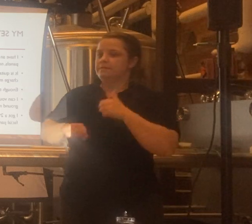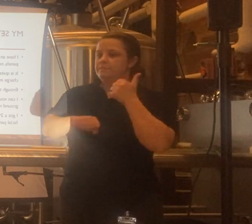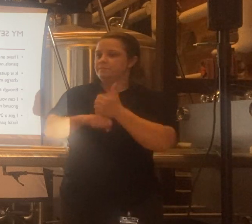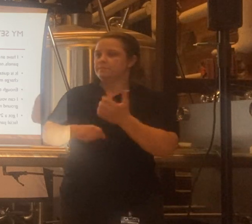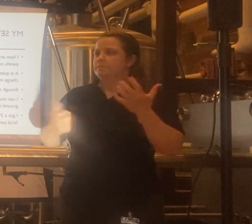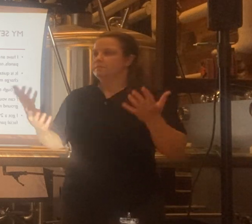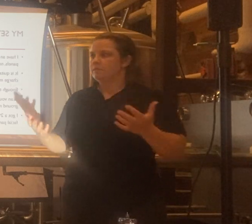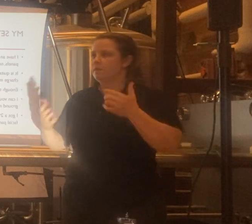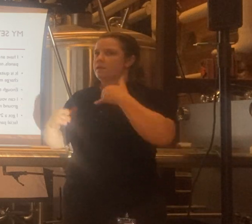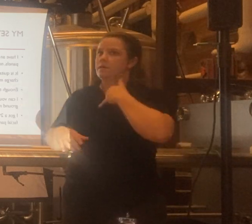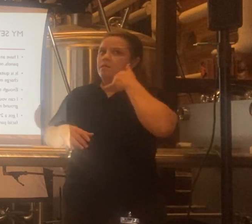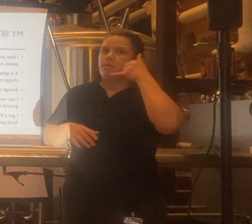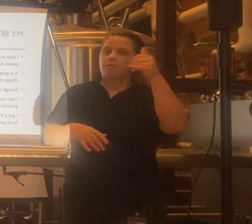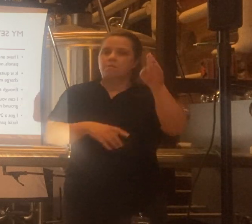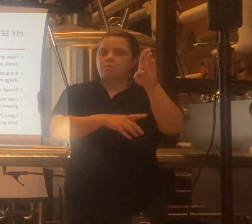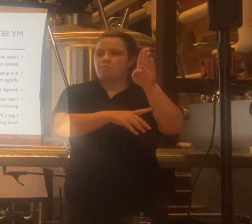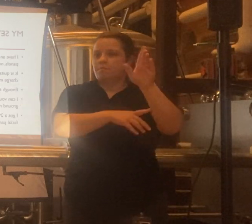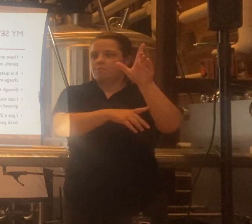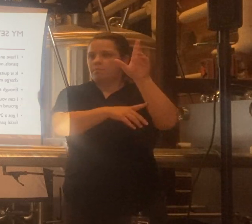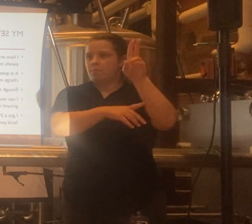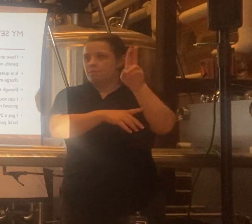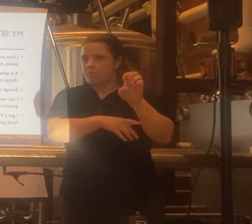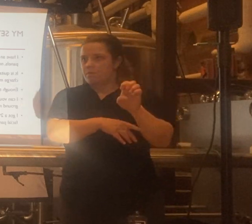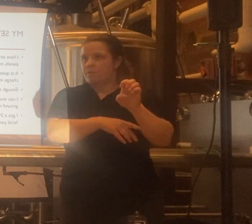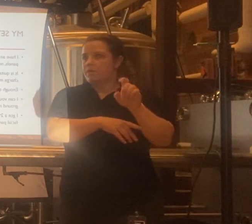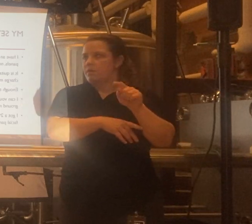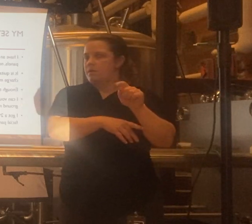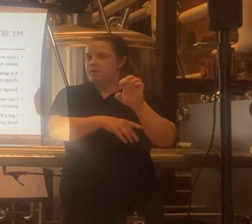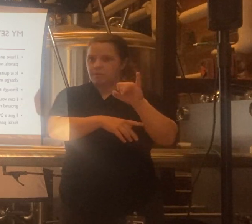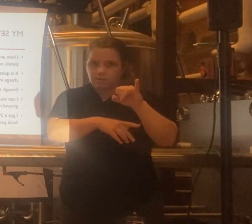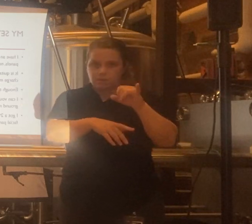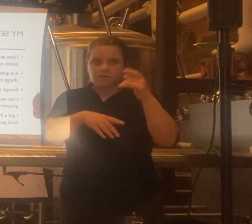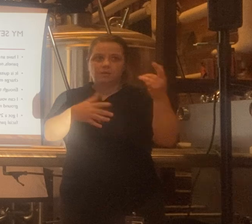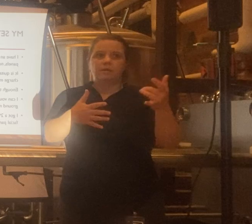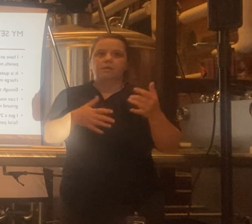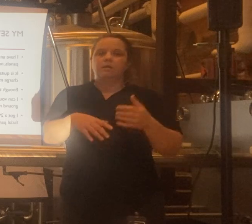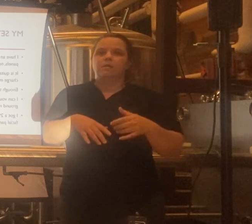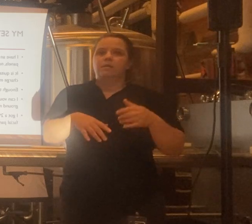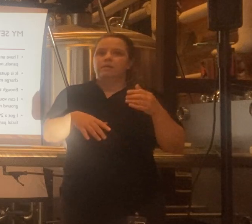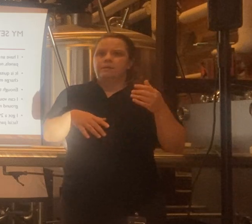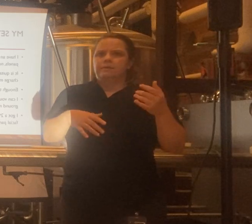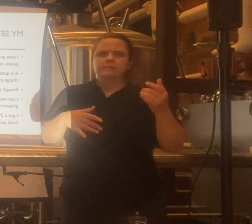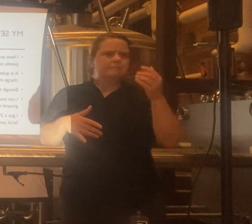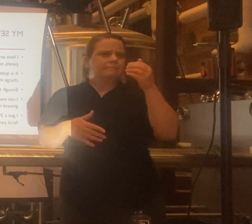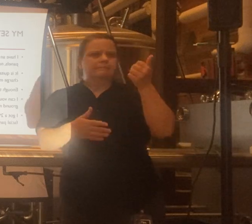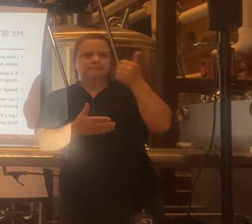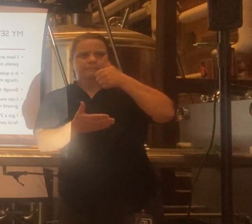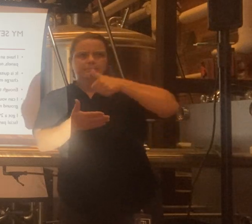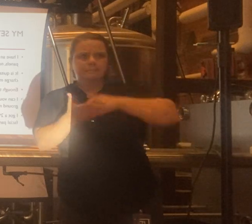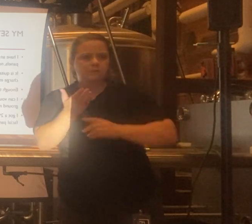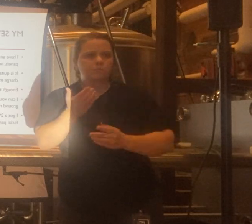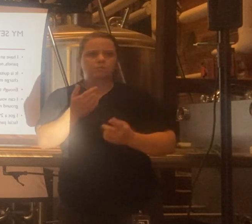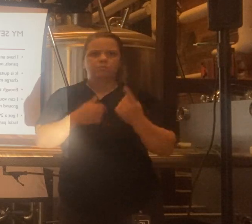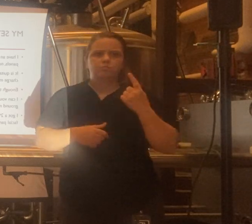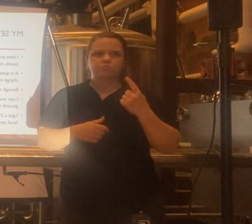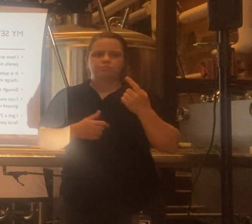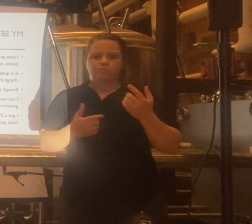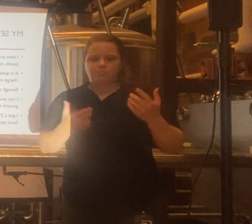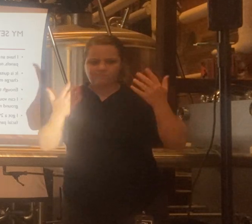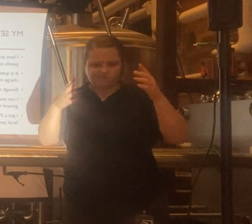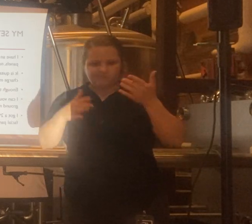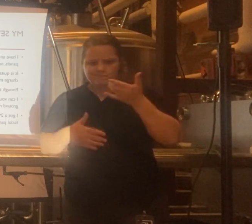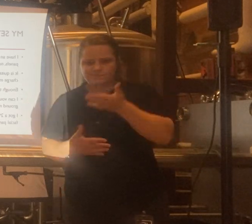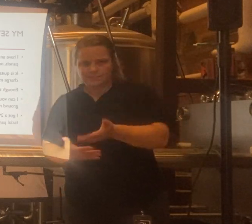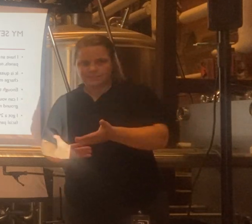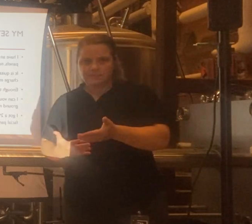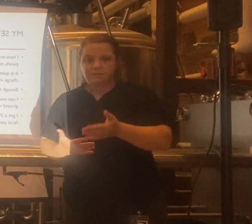for this? Has anybody ever done this? No, please write it up. So I did. I wrote it up, sent them pictures, they put it on their blog. And so that's the first thing I hacked, is to